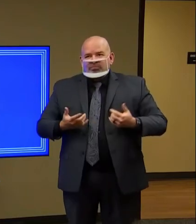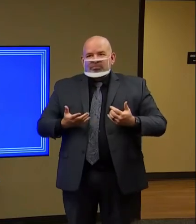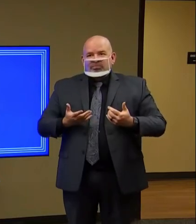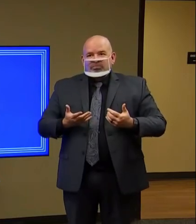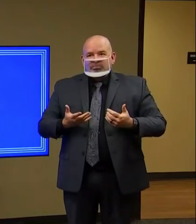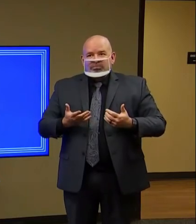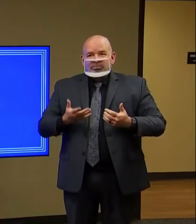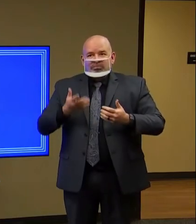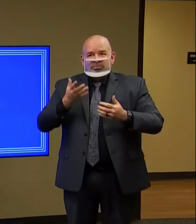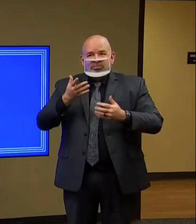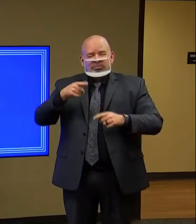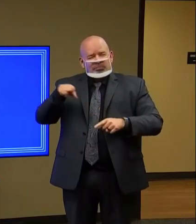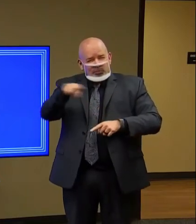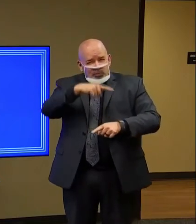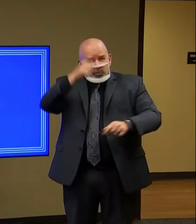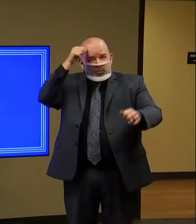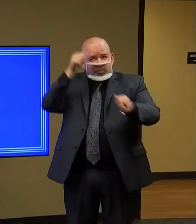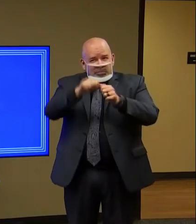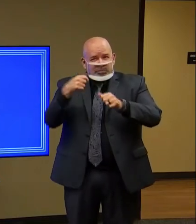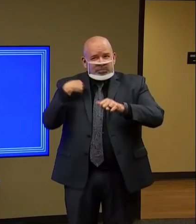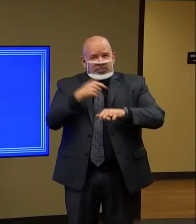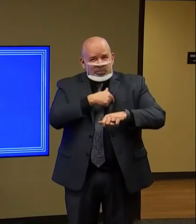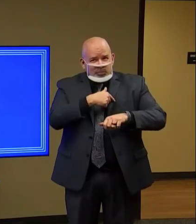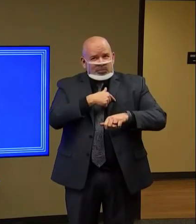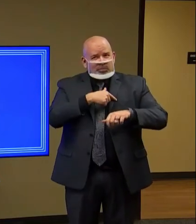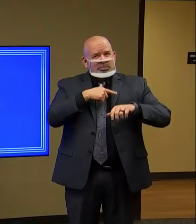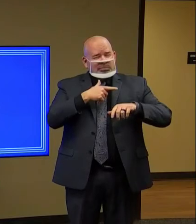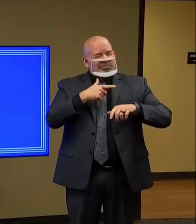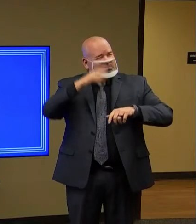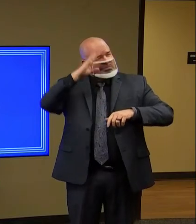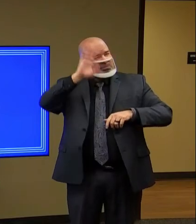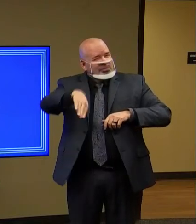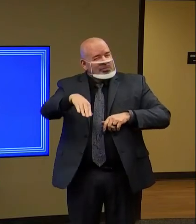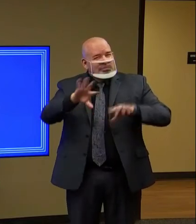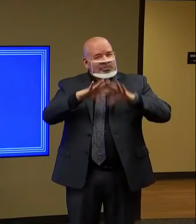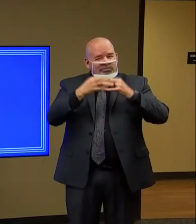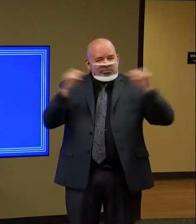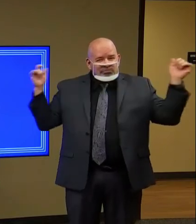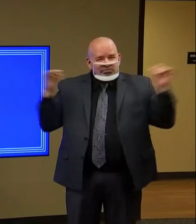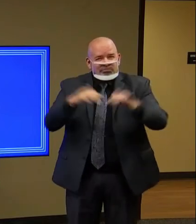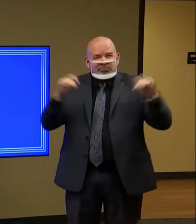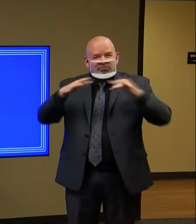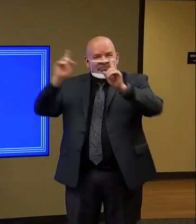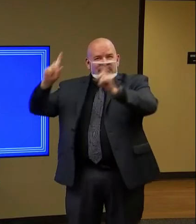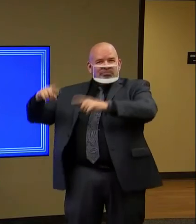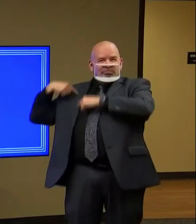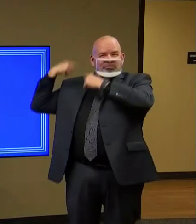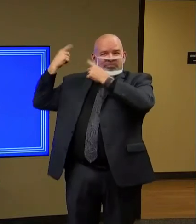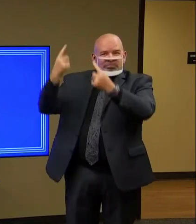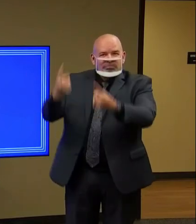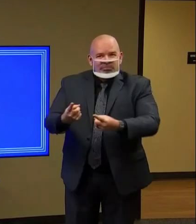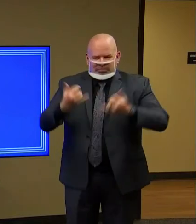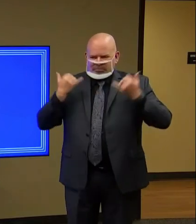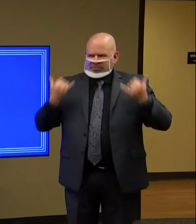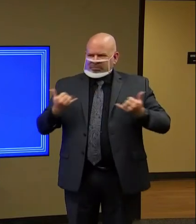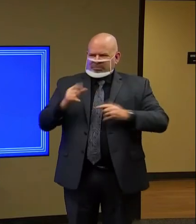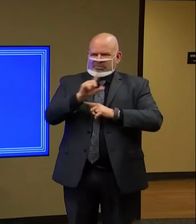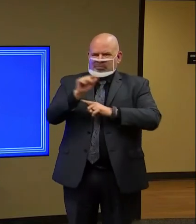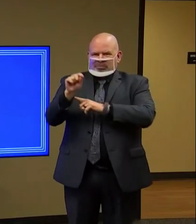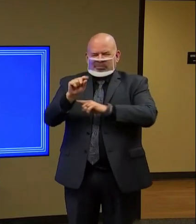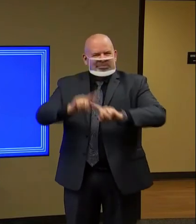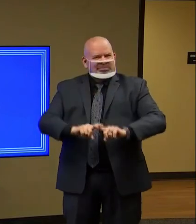change these traditions. But the facts are clear to the doctors that we need to